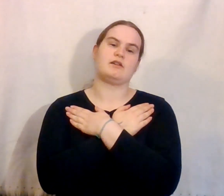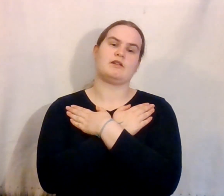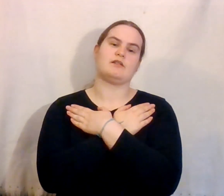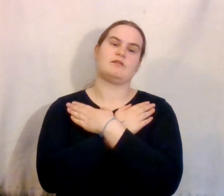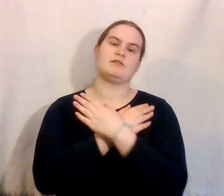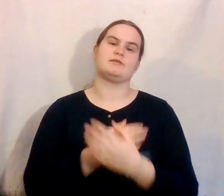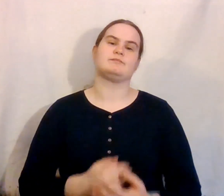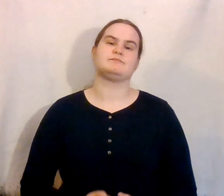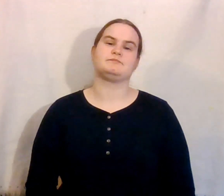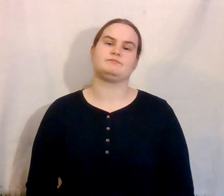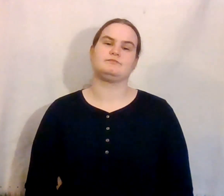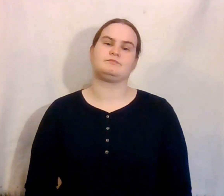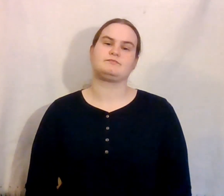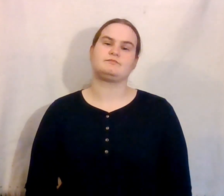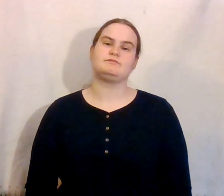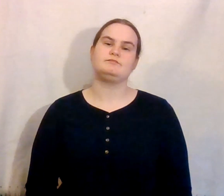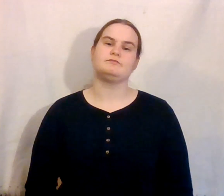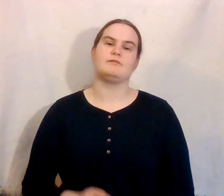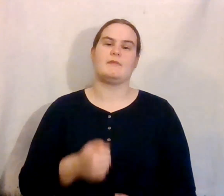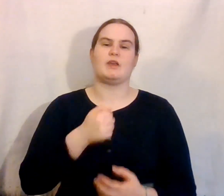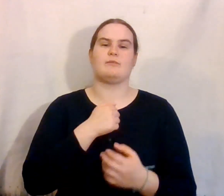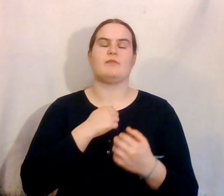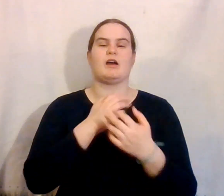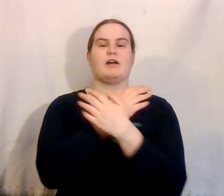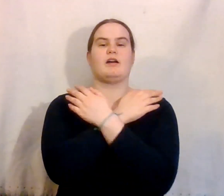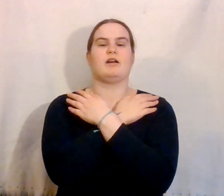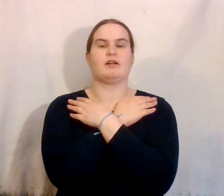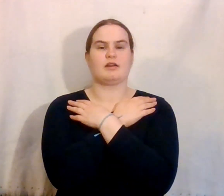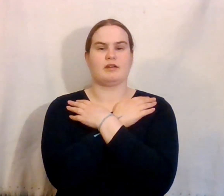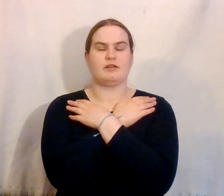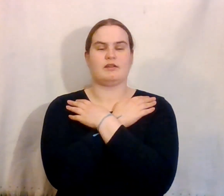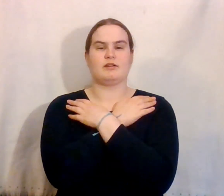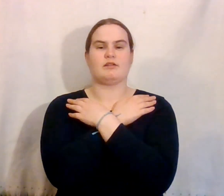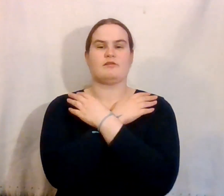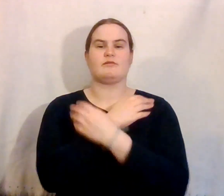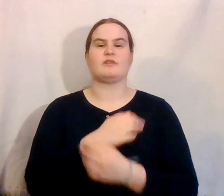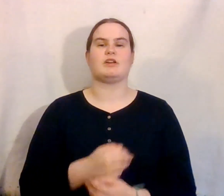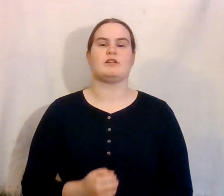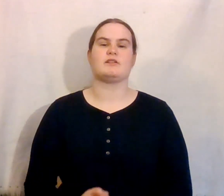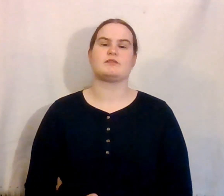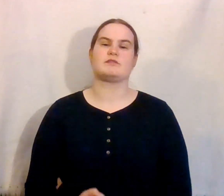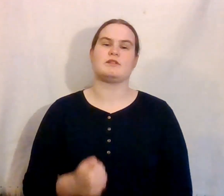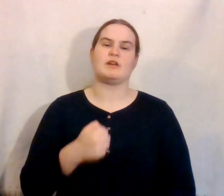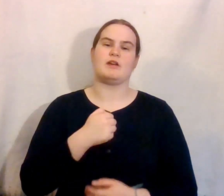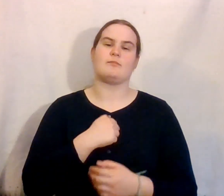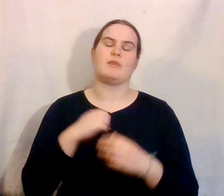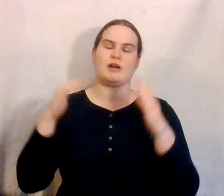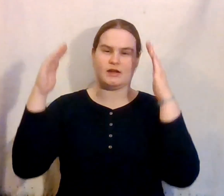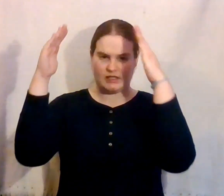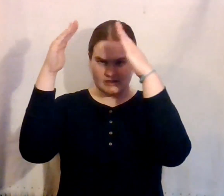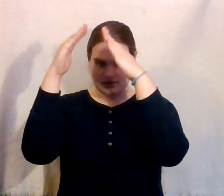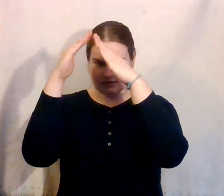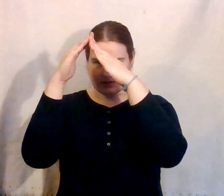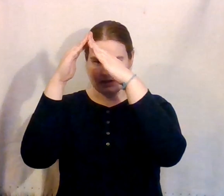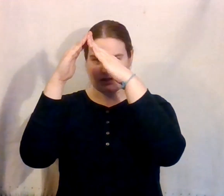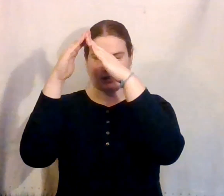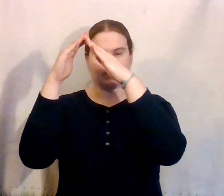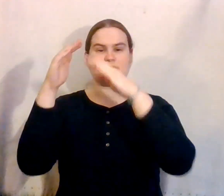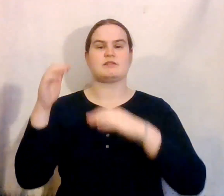my you're my comfort my shelter yeah you're